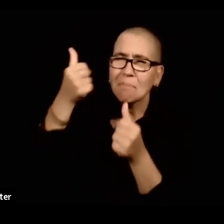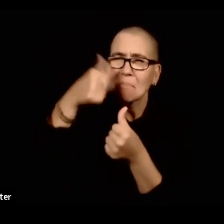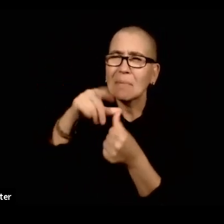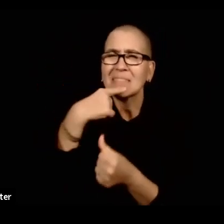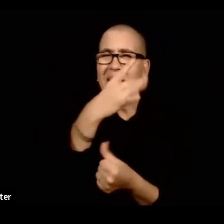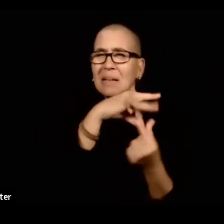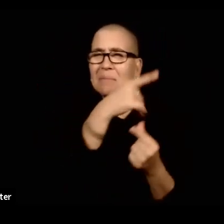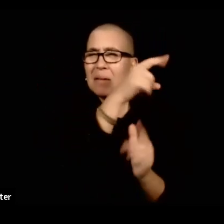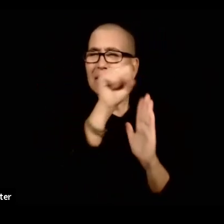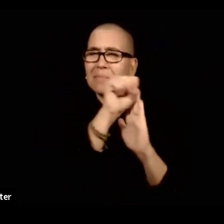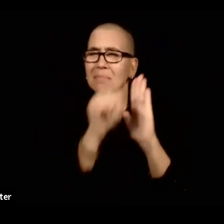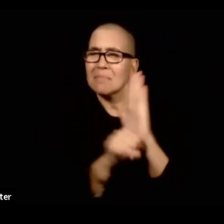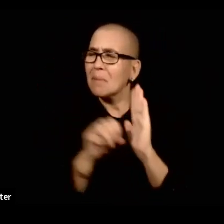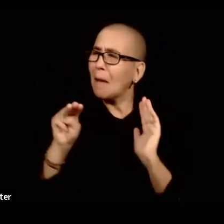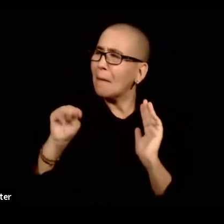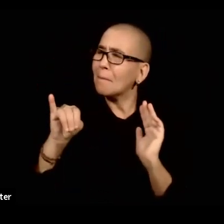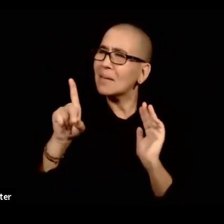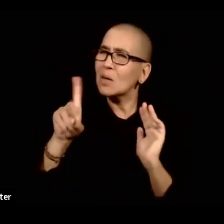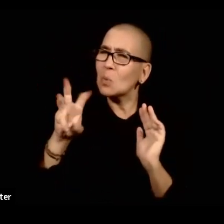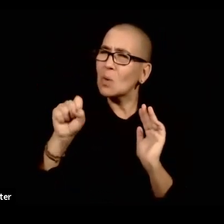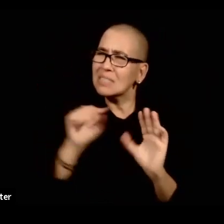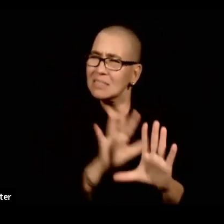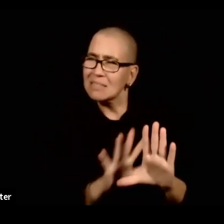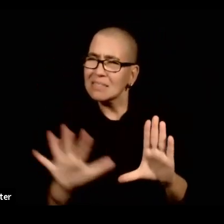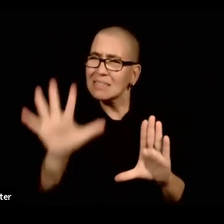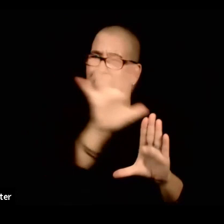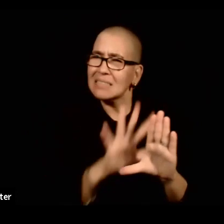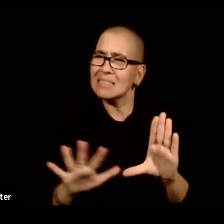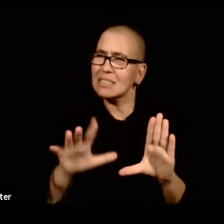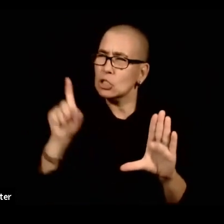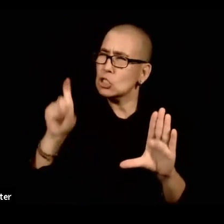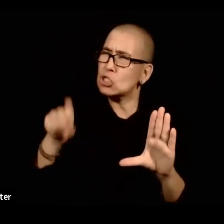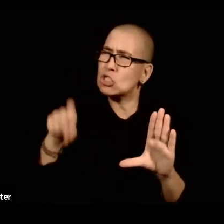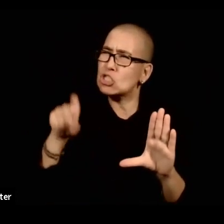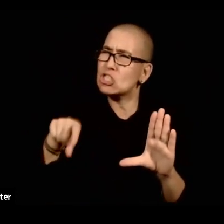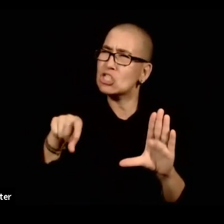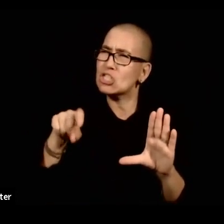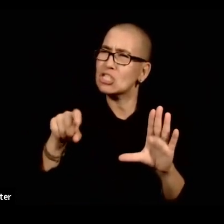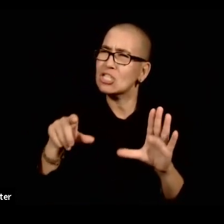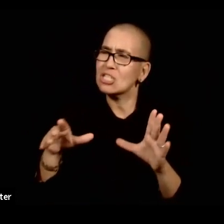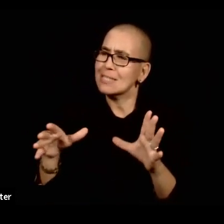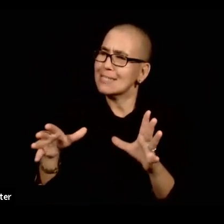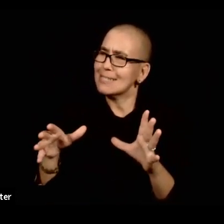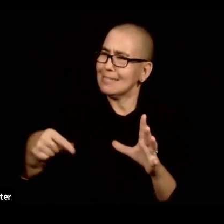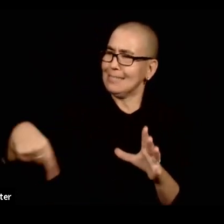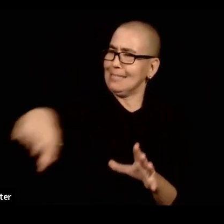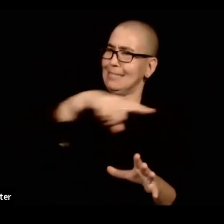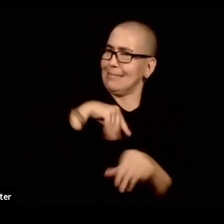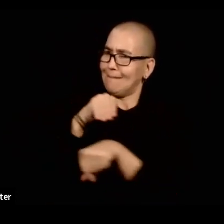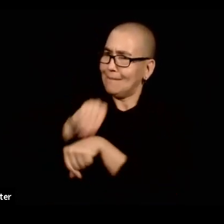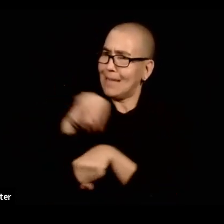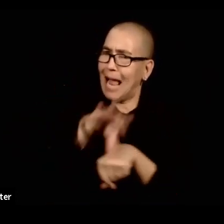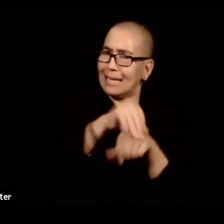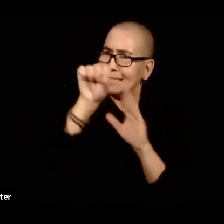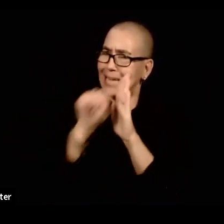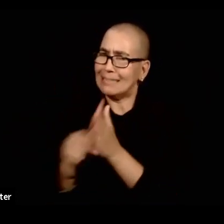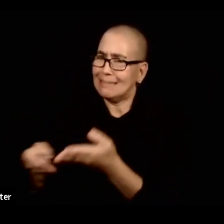measures. Minnesota was included in that list, as well as Ohio and a few others. What do you make of those